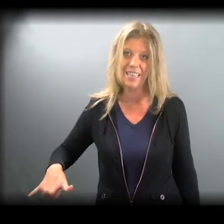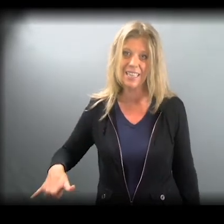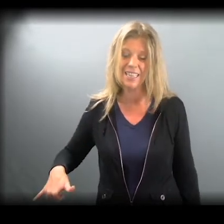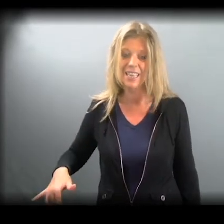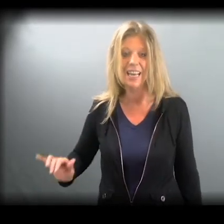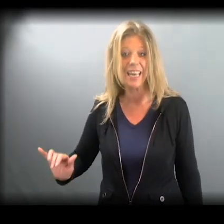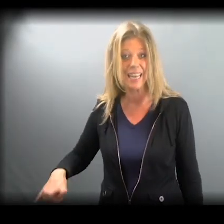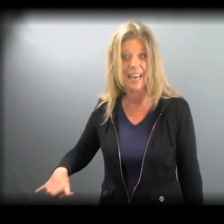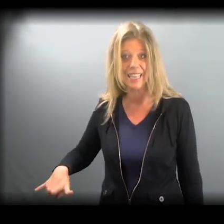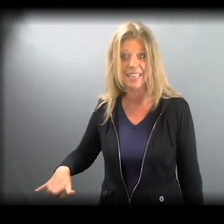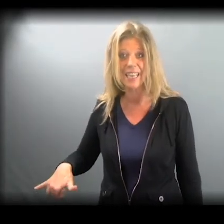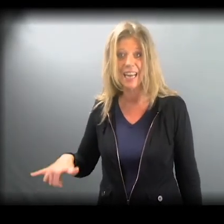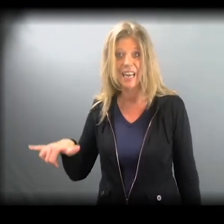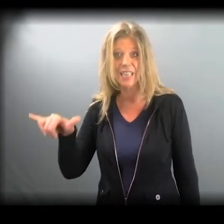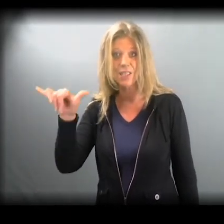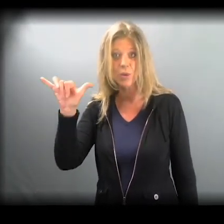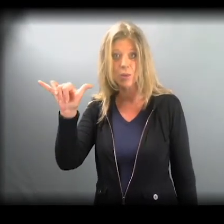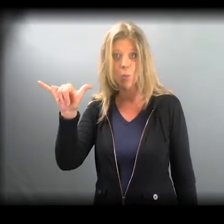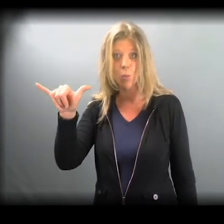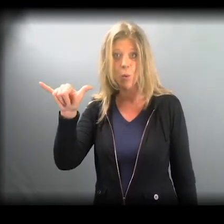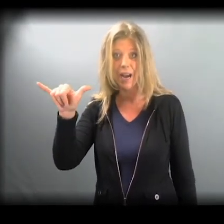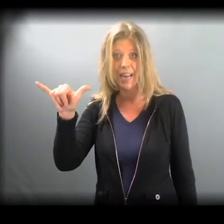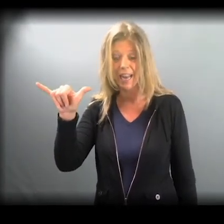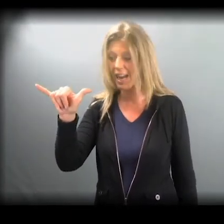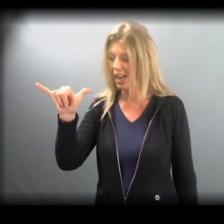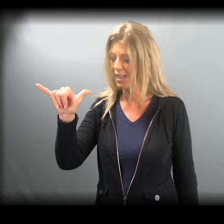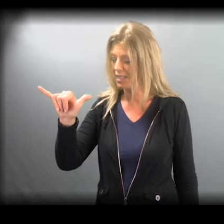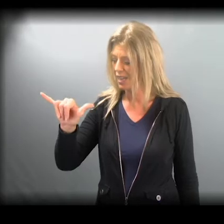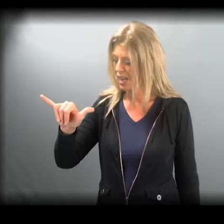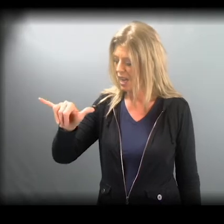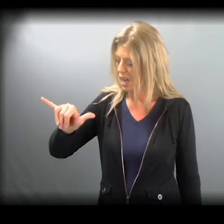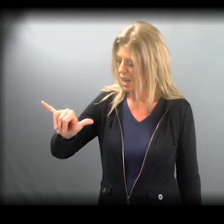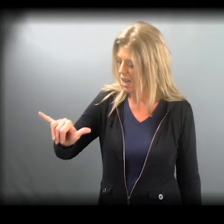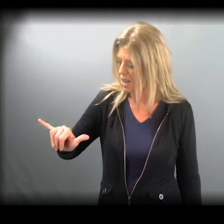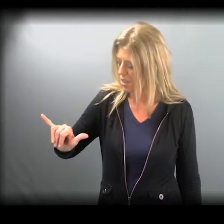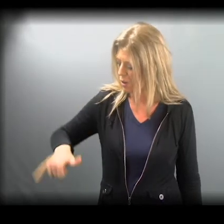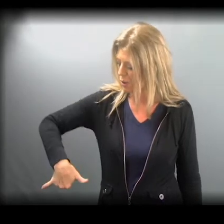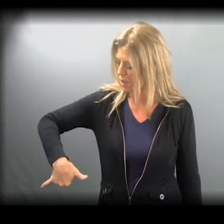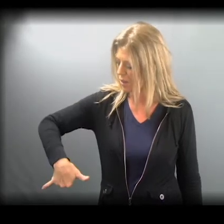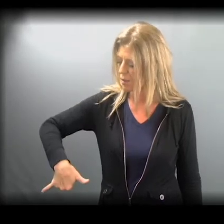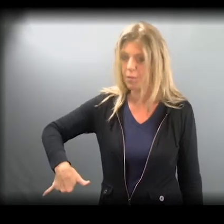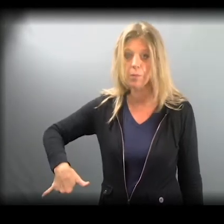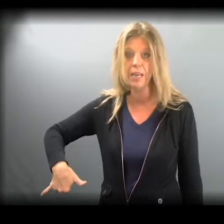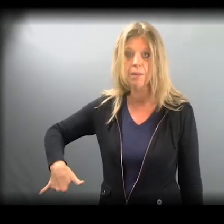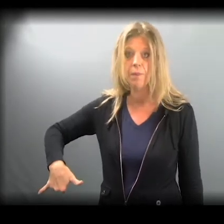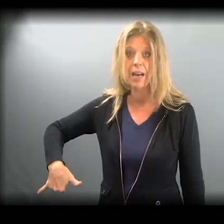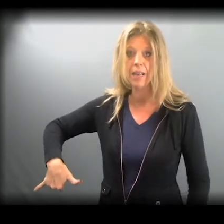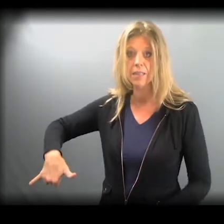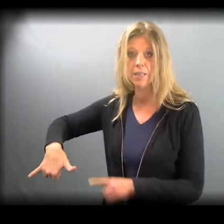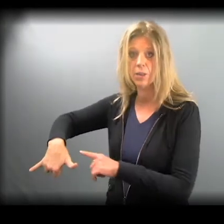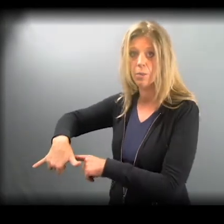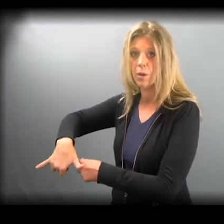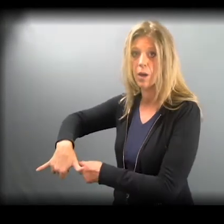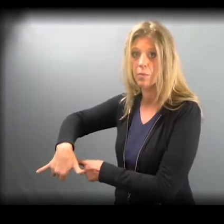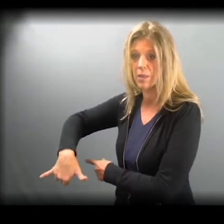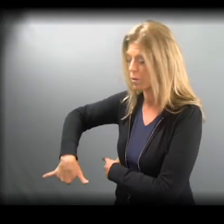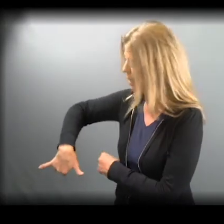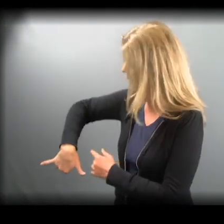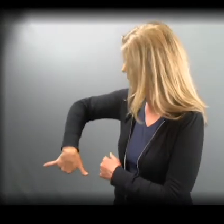Yet. So it's a Y hand, and you're going to swing it back so your palm is going to end